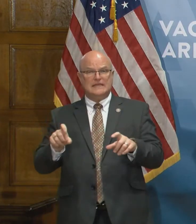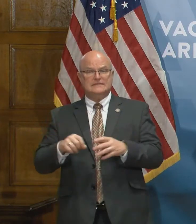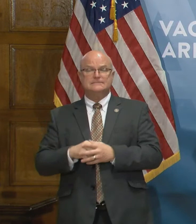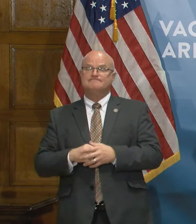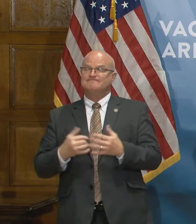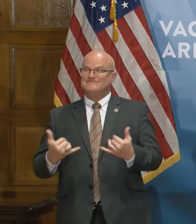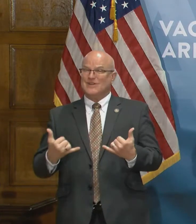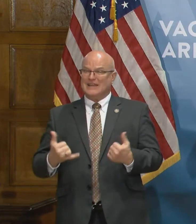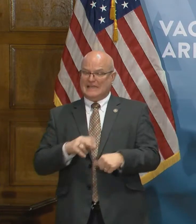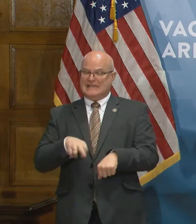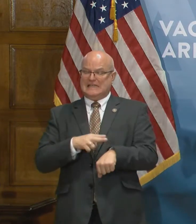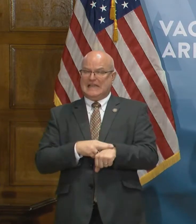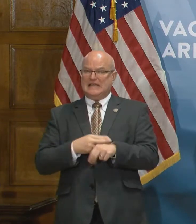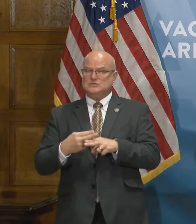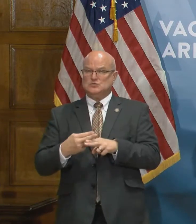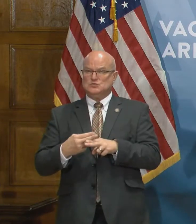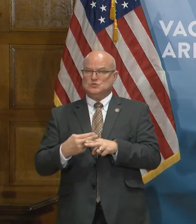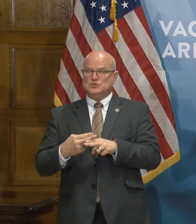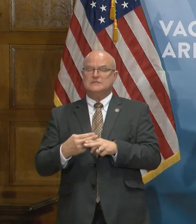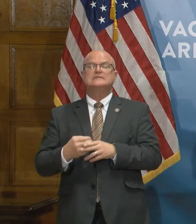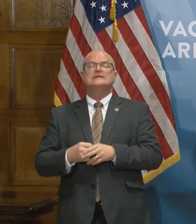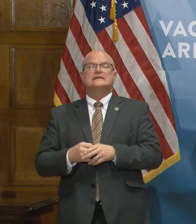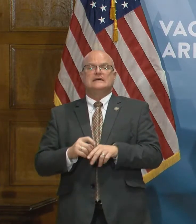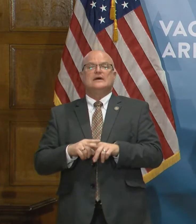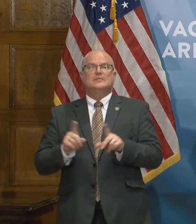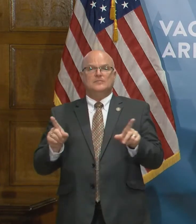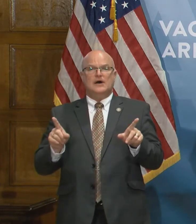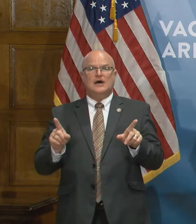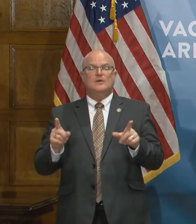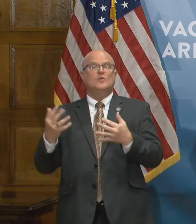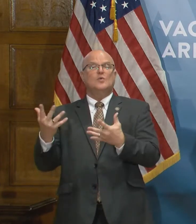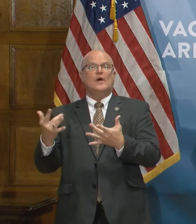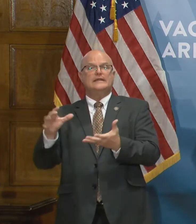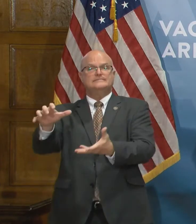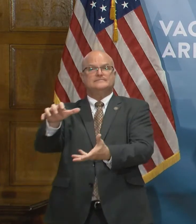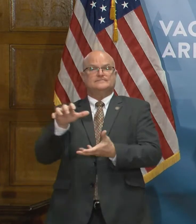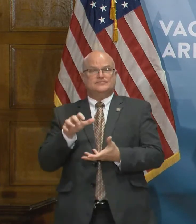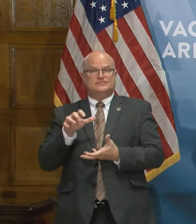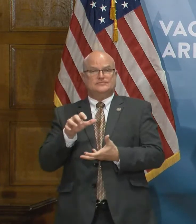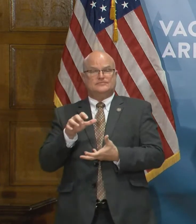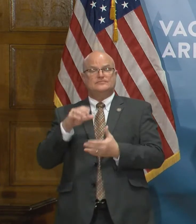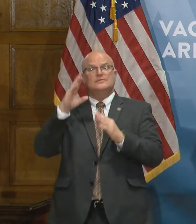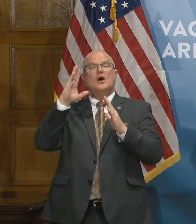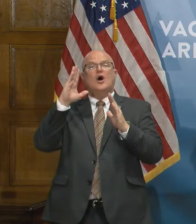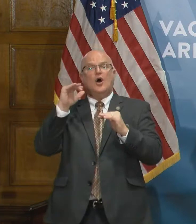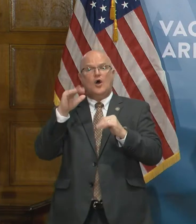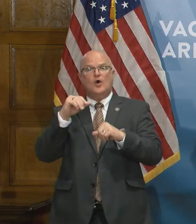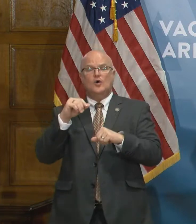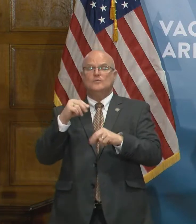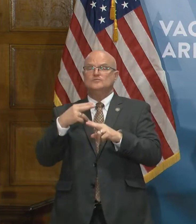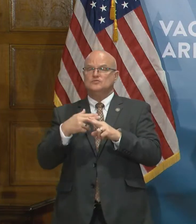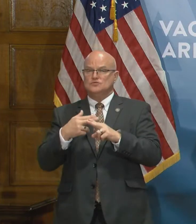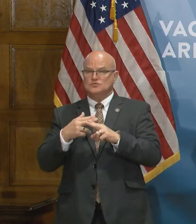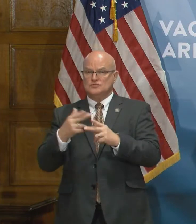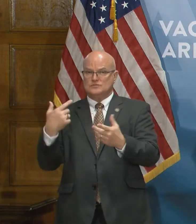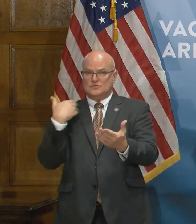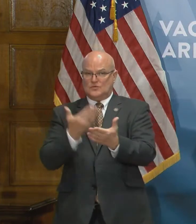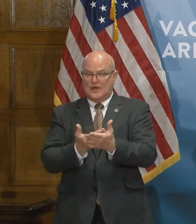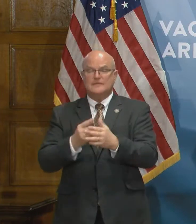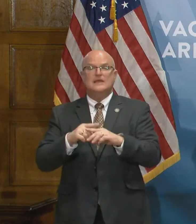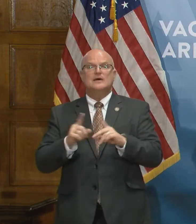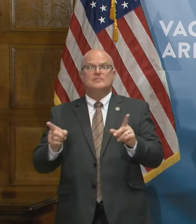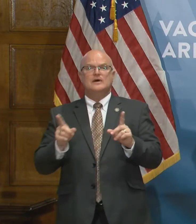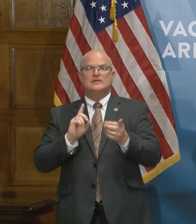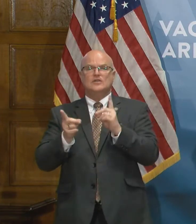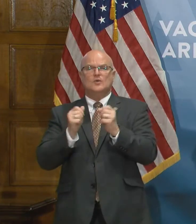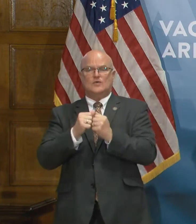shortage. We're ready to deploy those. We're waiting those to be delivered. We hope that they can be timely received. But in